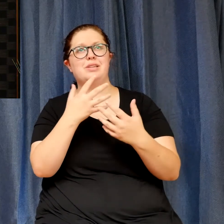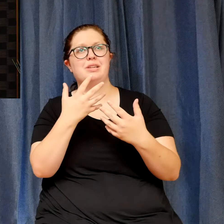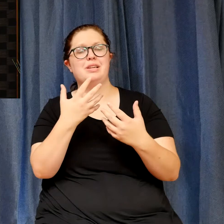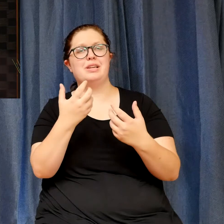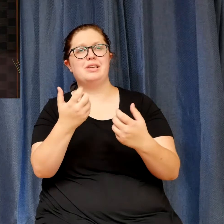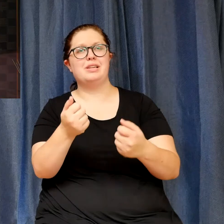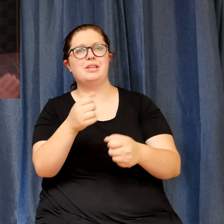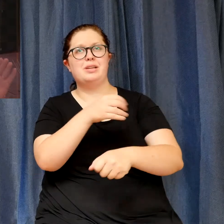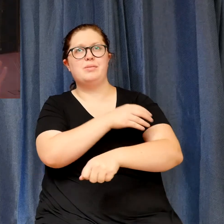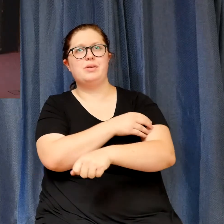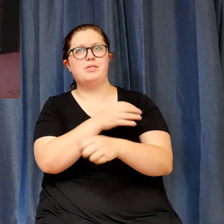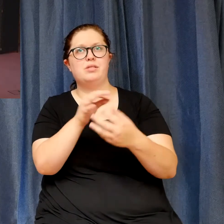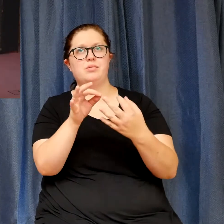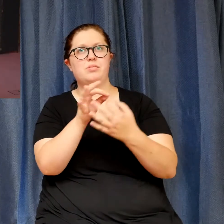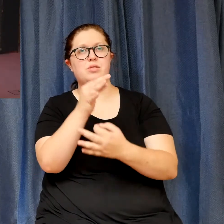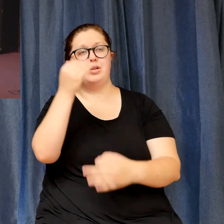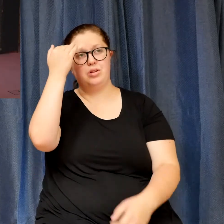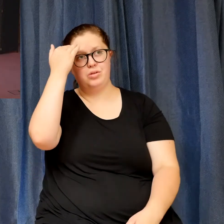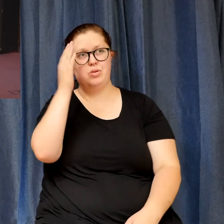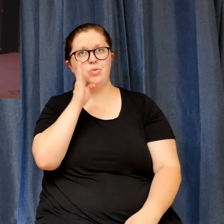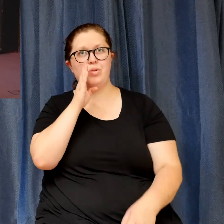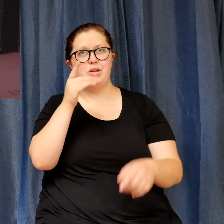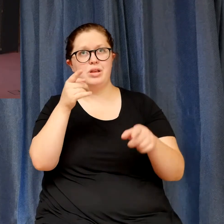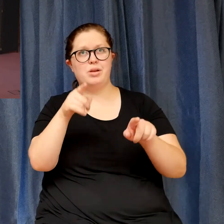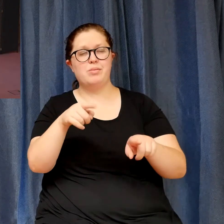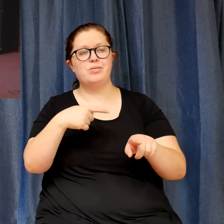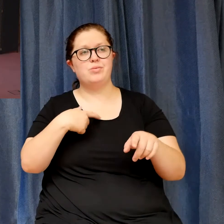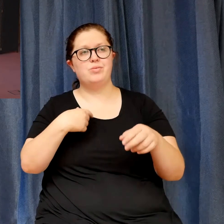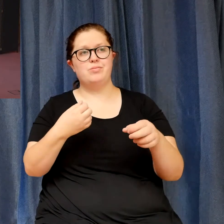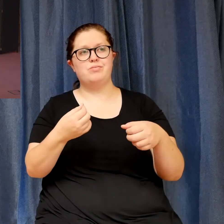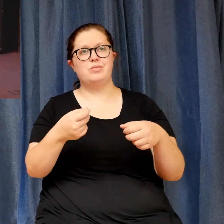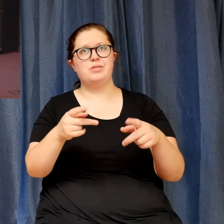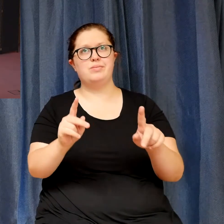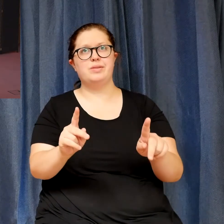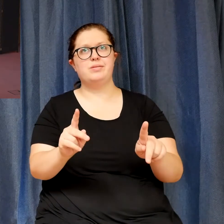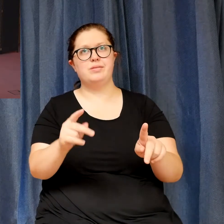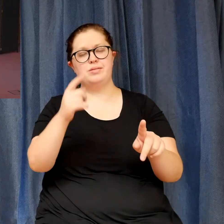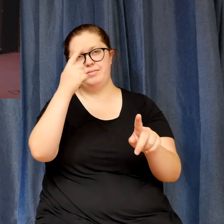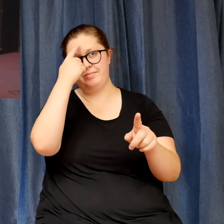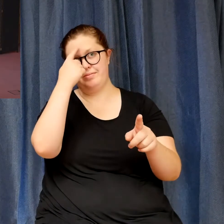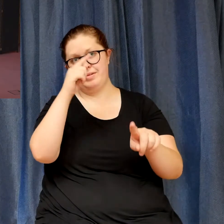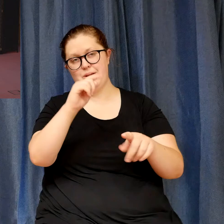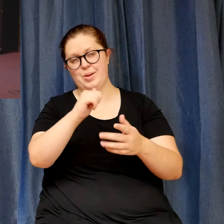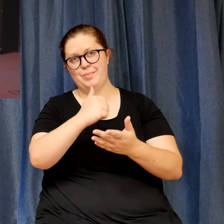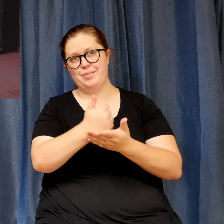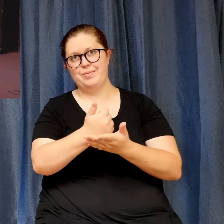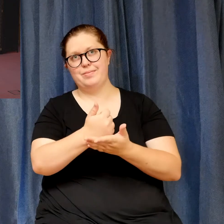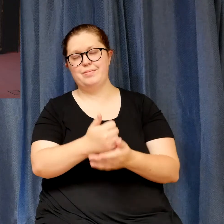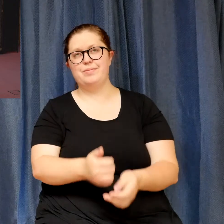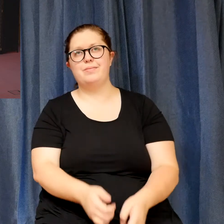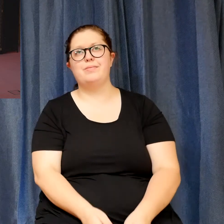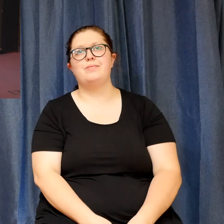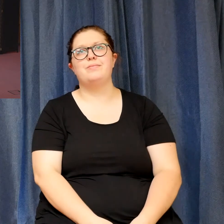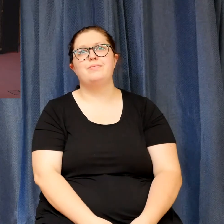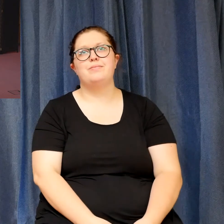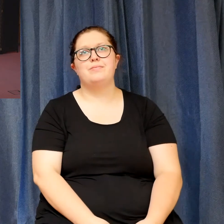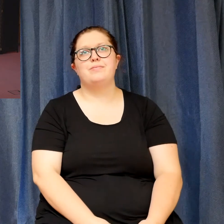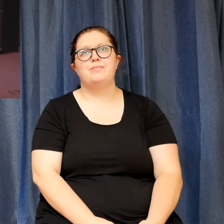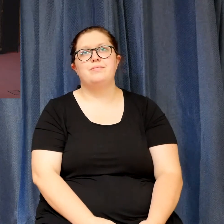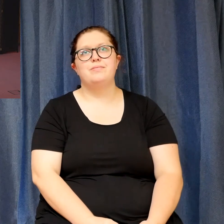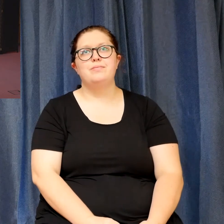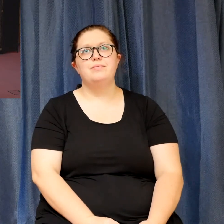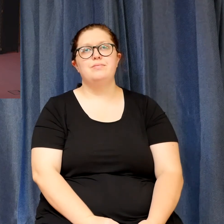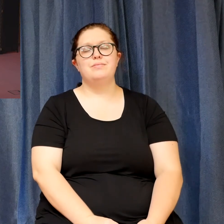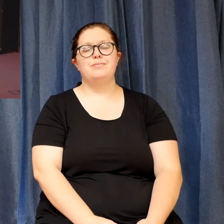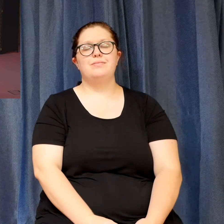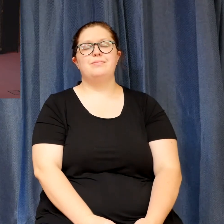Spirit, knowing that this is already so, and so I let it be. Amen.